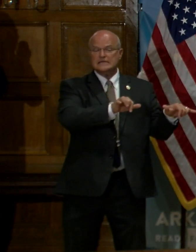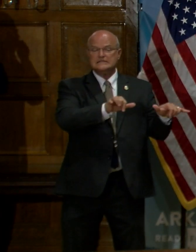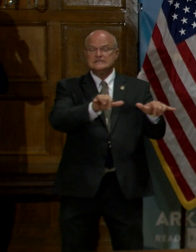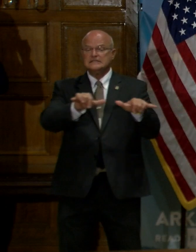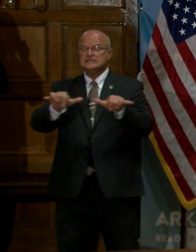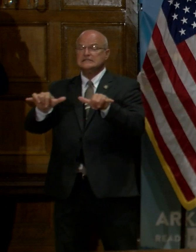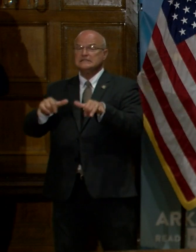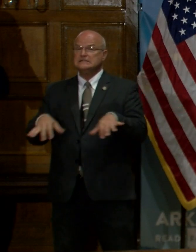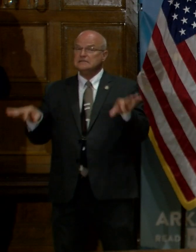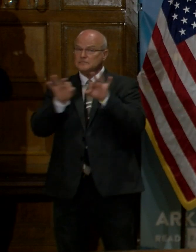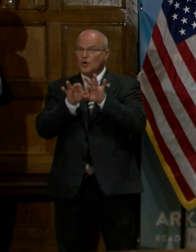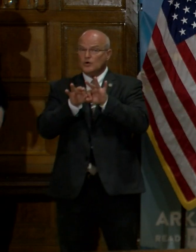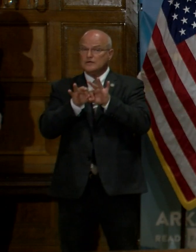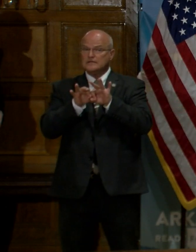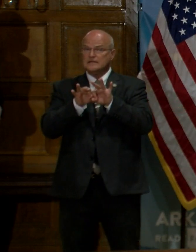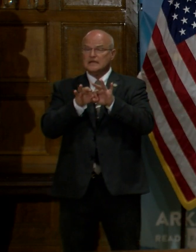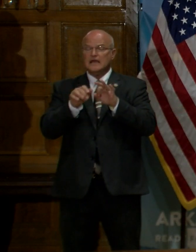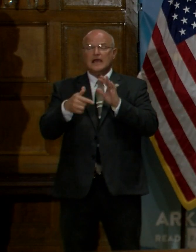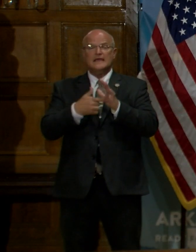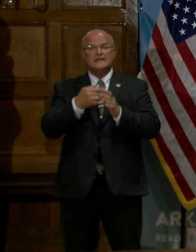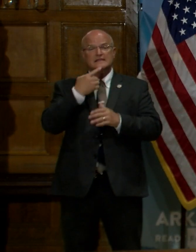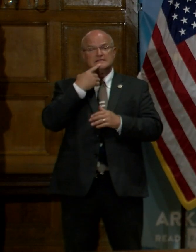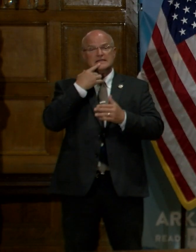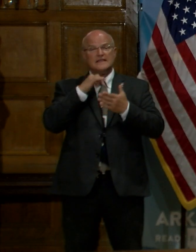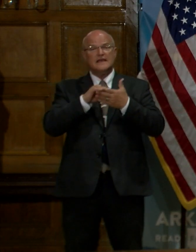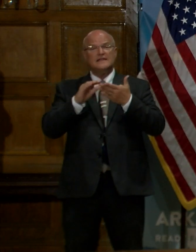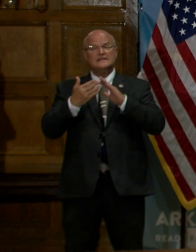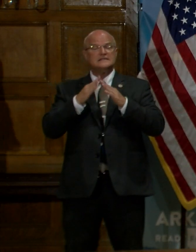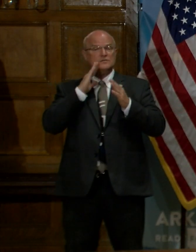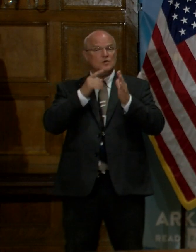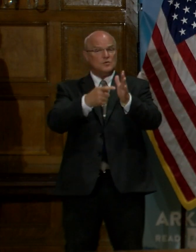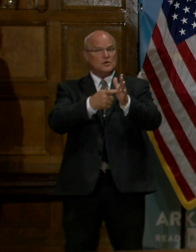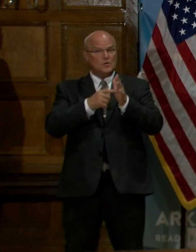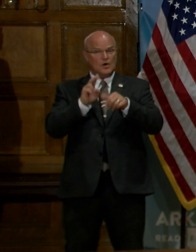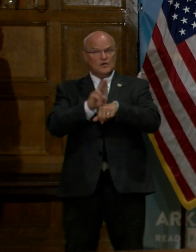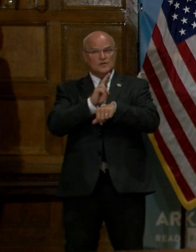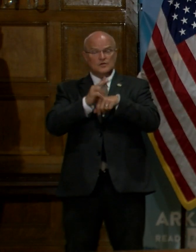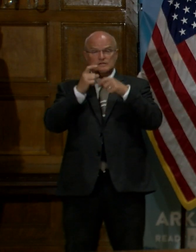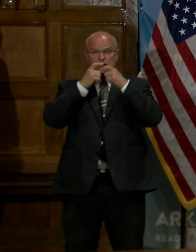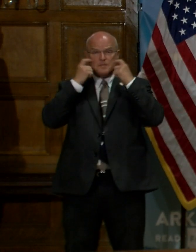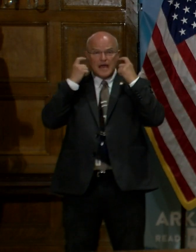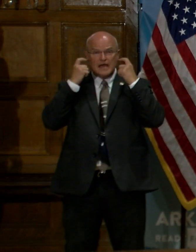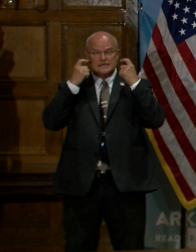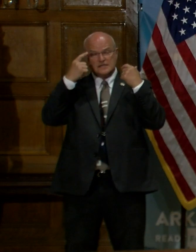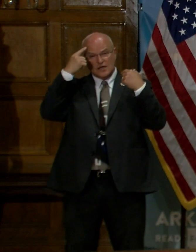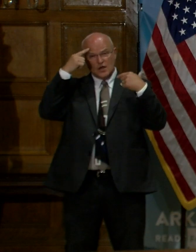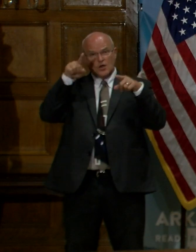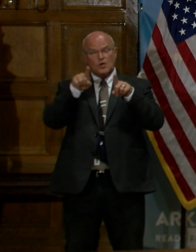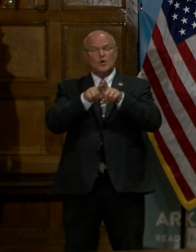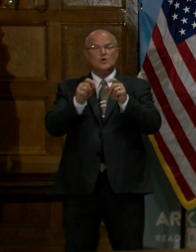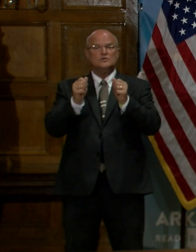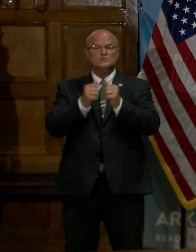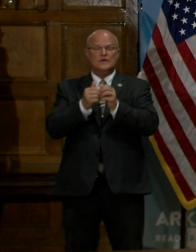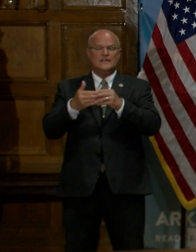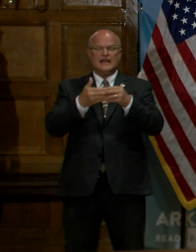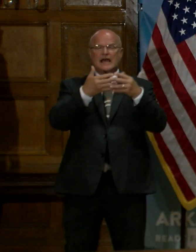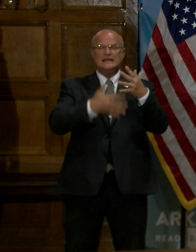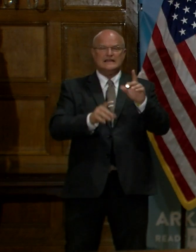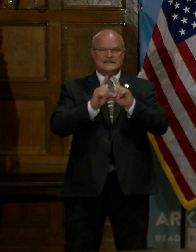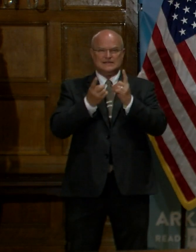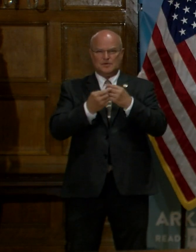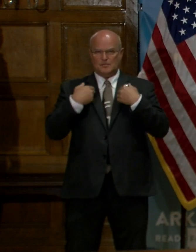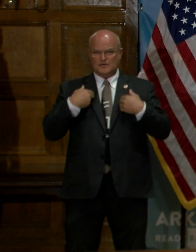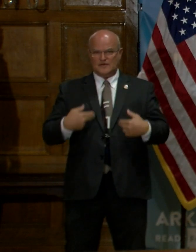which is why this ordinance, this model ordinance, says that the city is going to require the usage of masks in accordance with the guidelines of the Department of